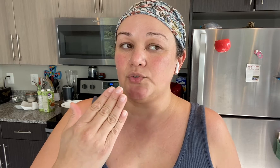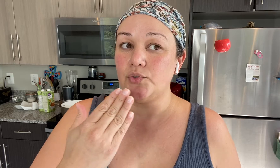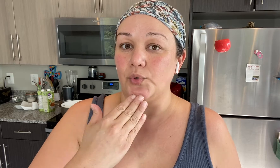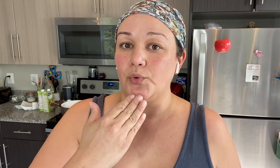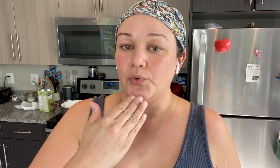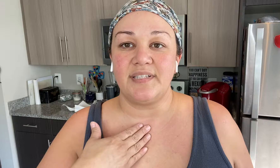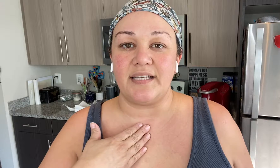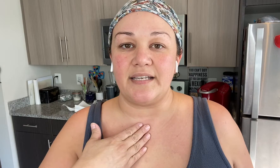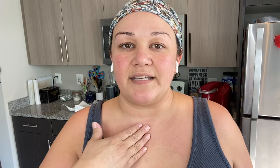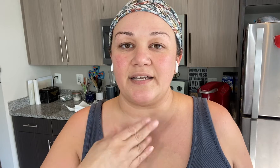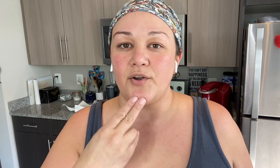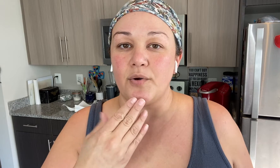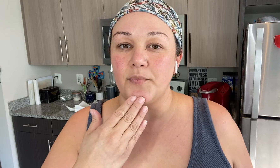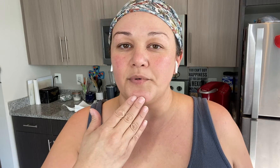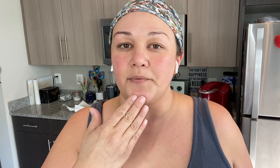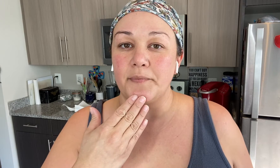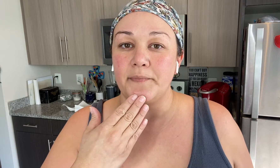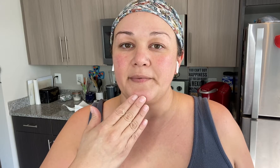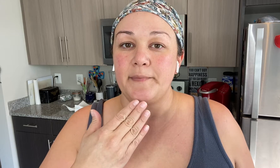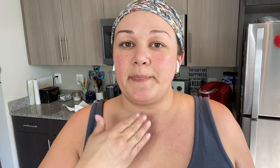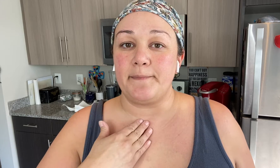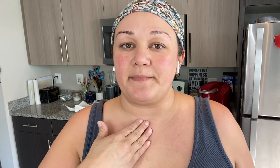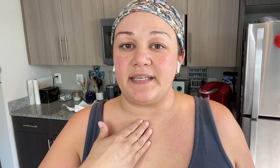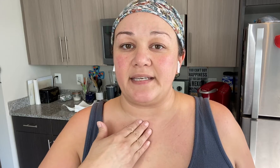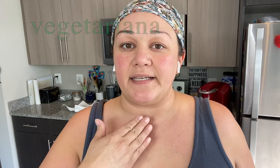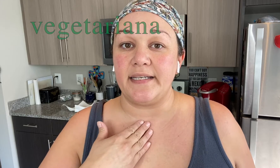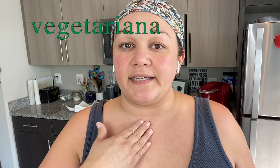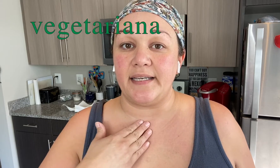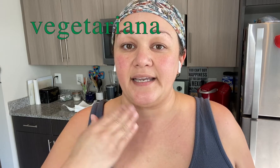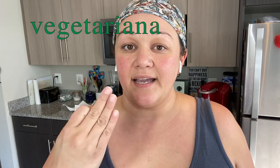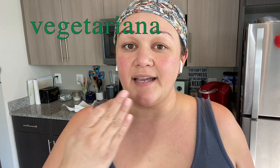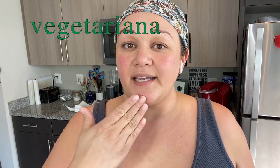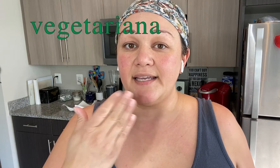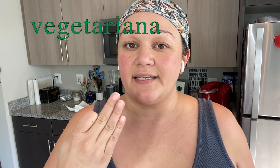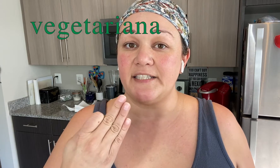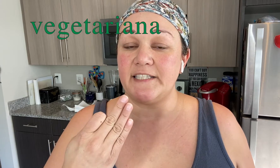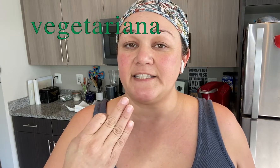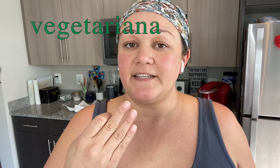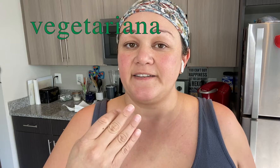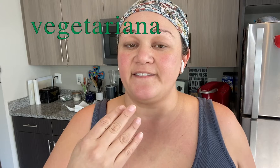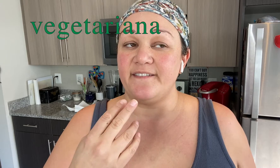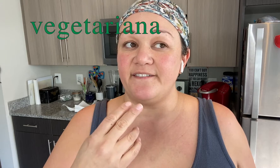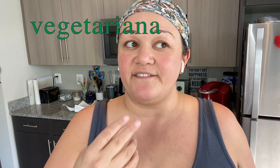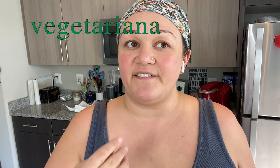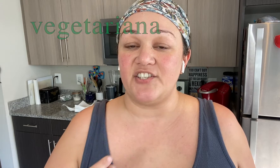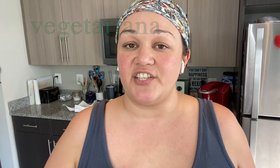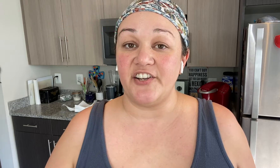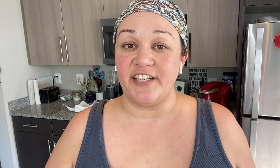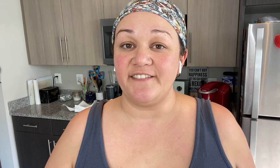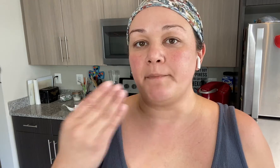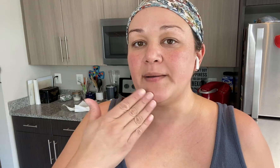rato. Y como mi hija es vegetarian, vamos